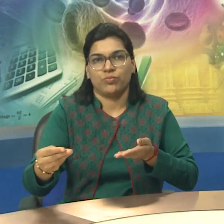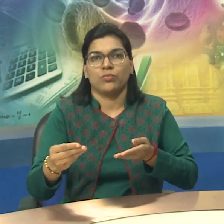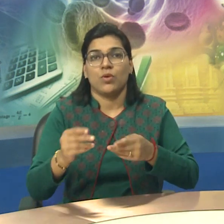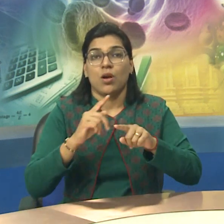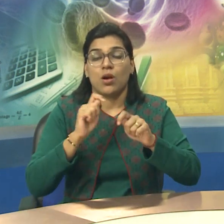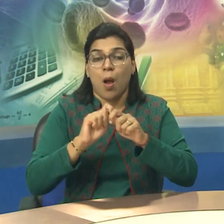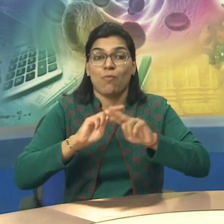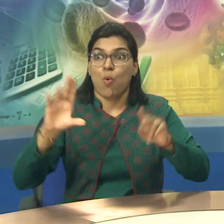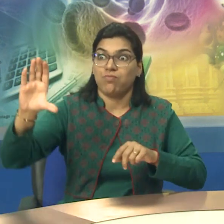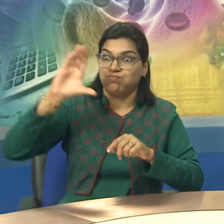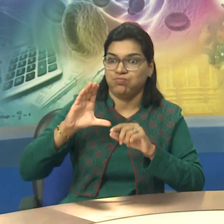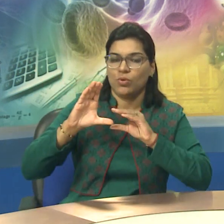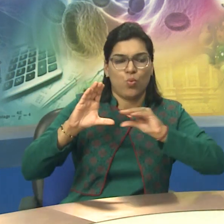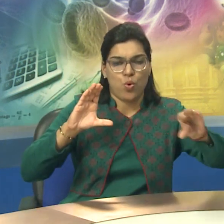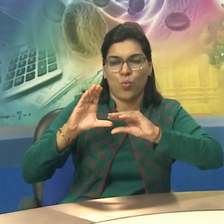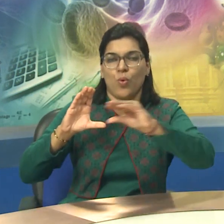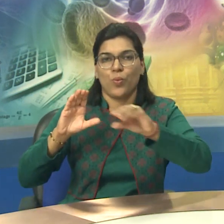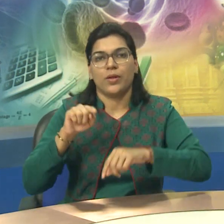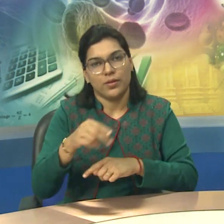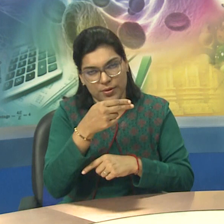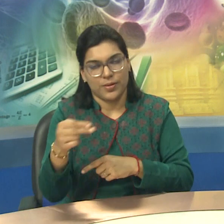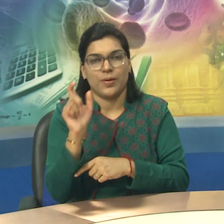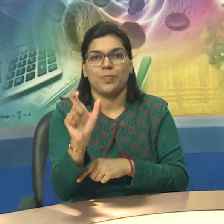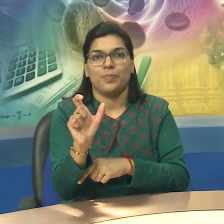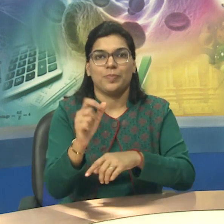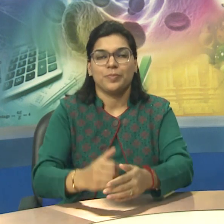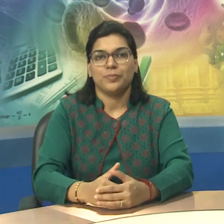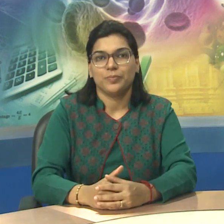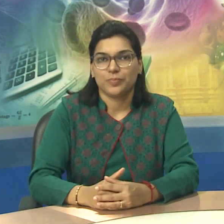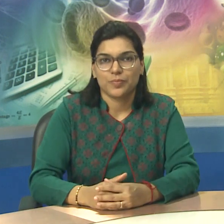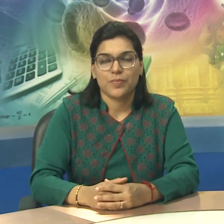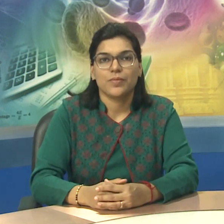is termed as delegation of work.